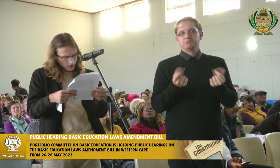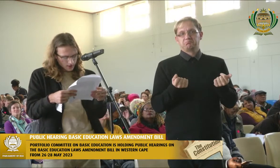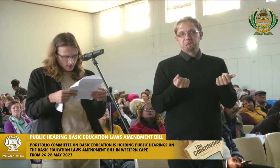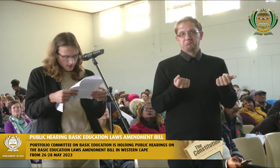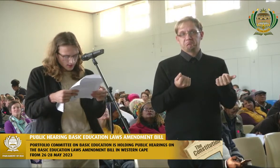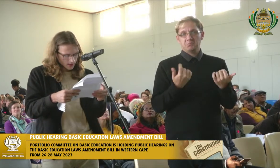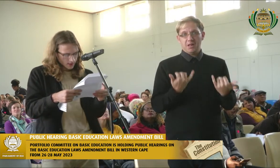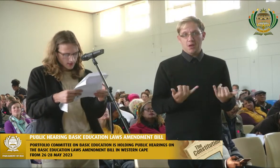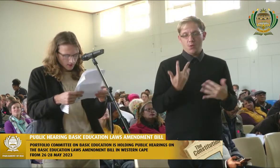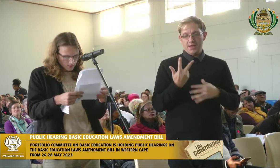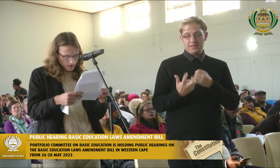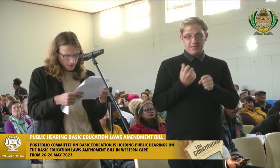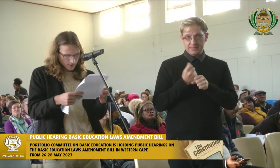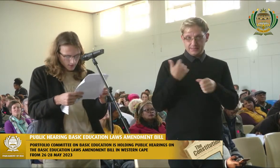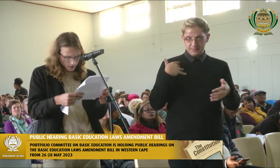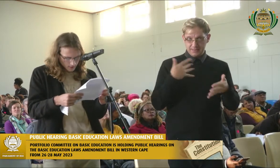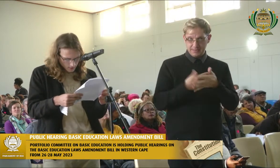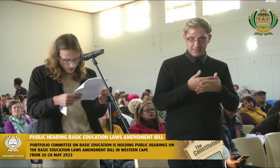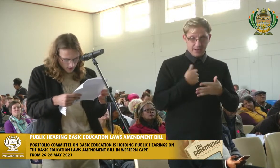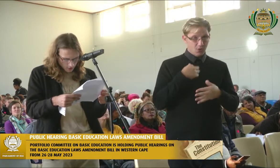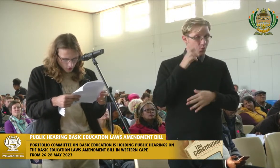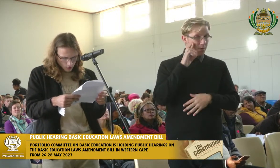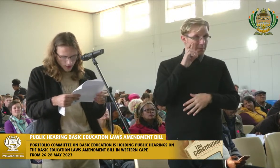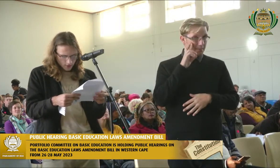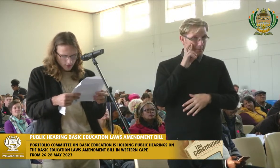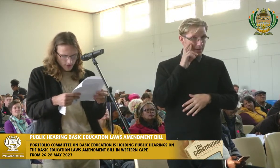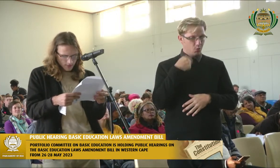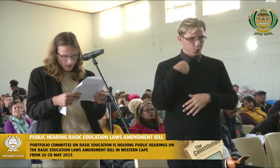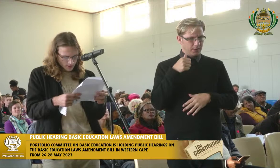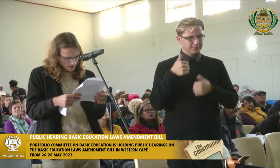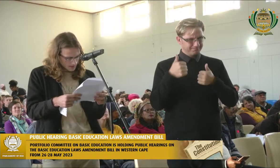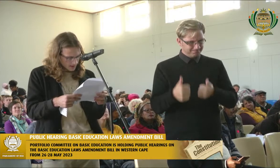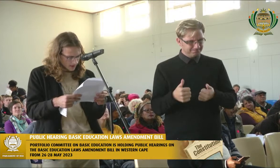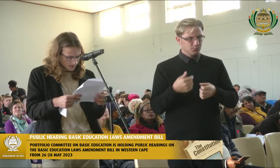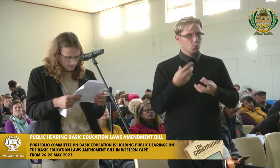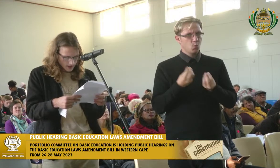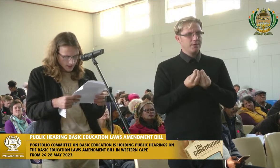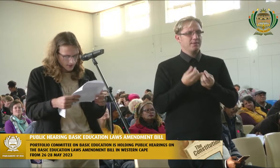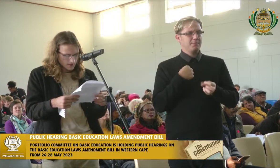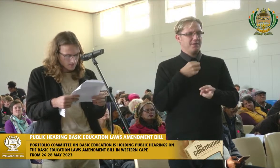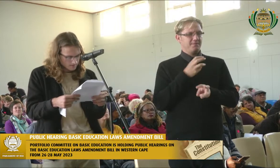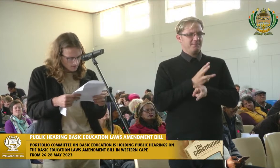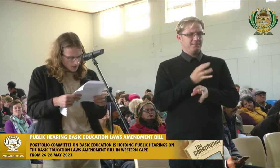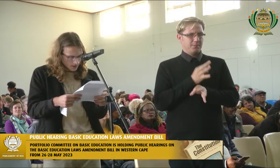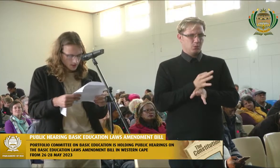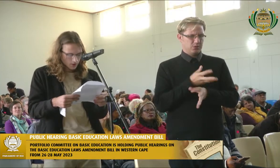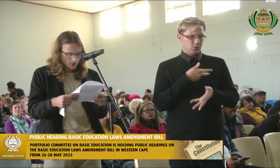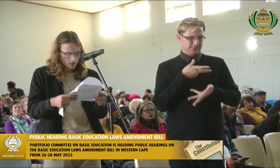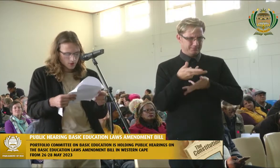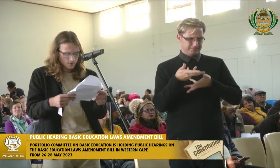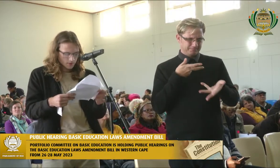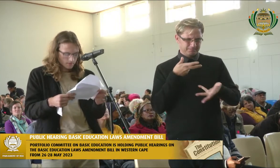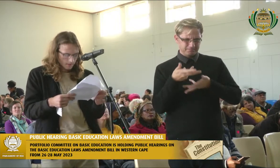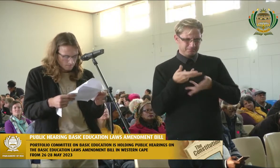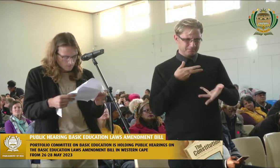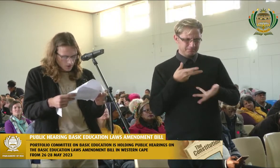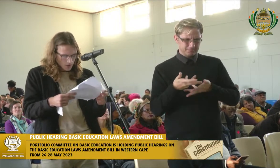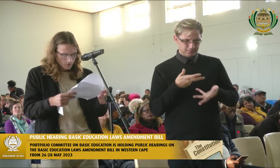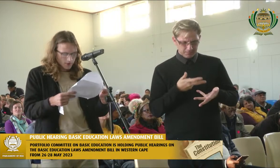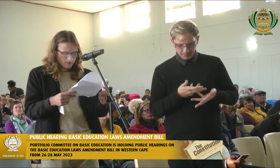Today, even 8 years later, I can still remember the talk we had with my parents at Harry's, just across the